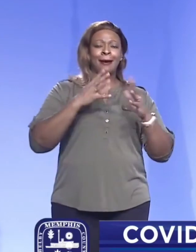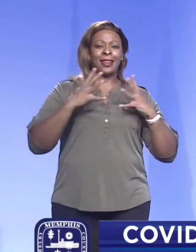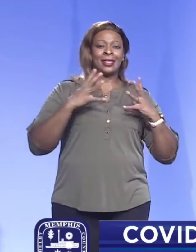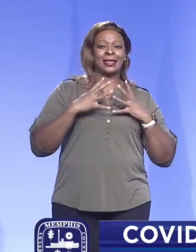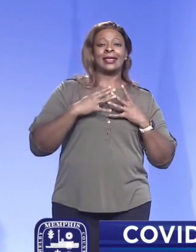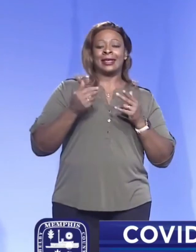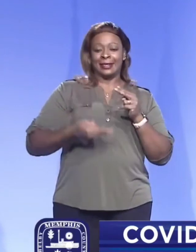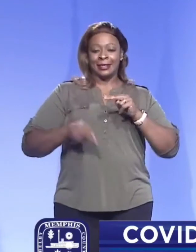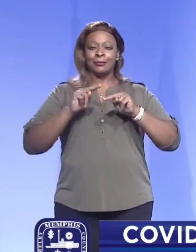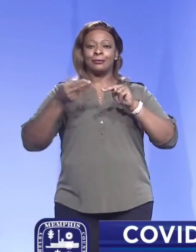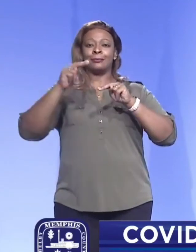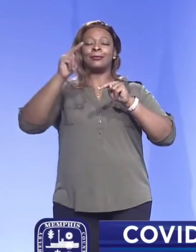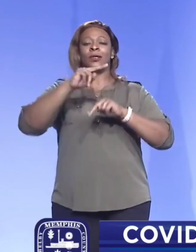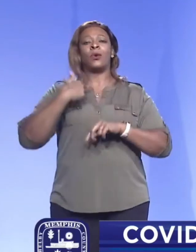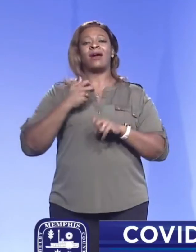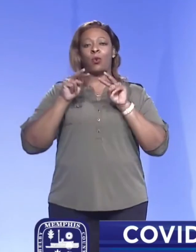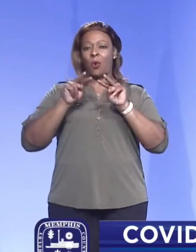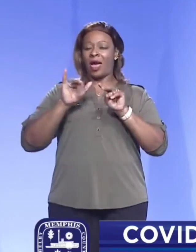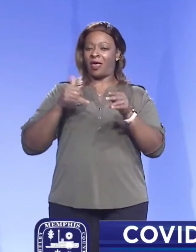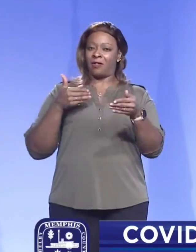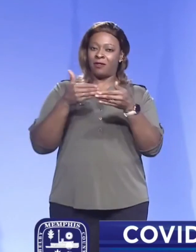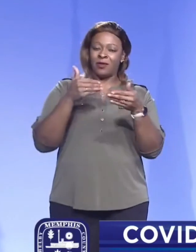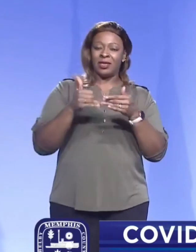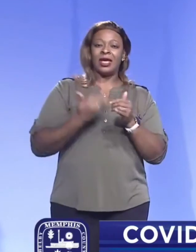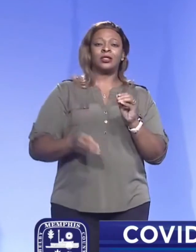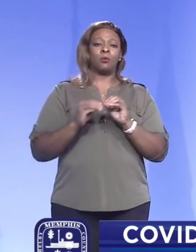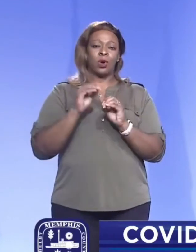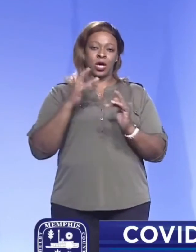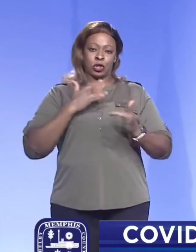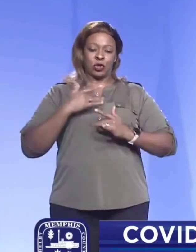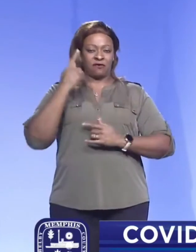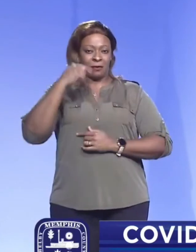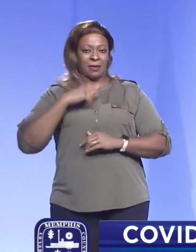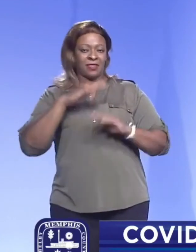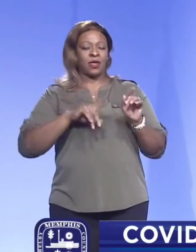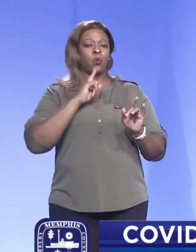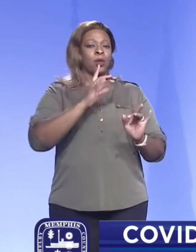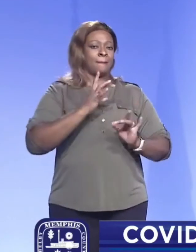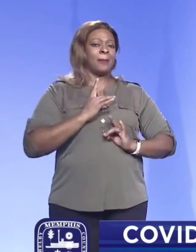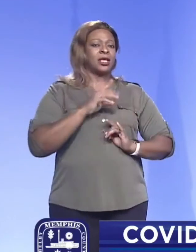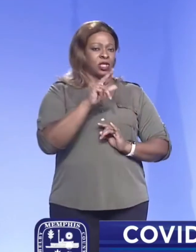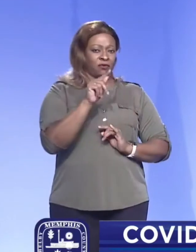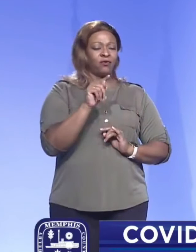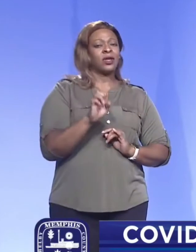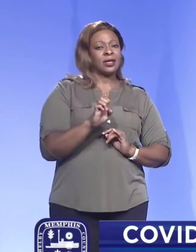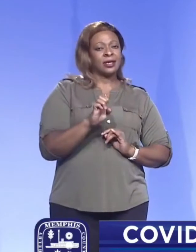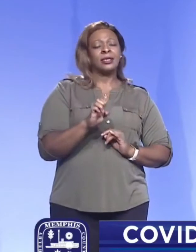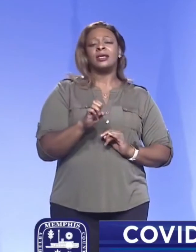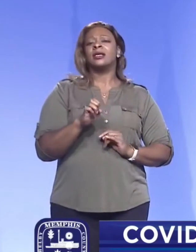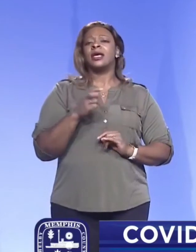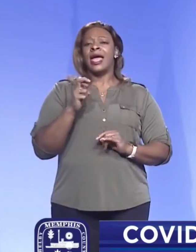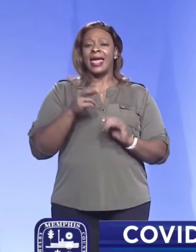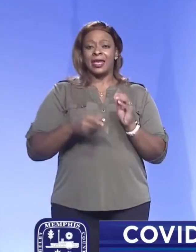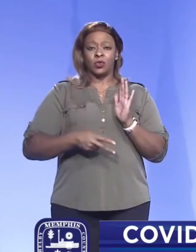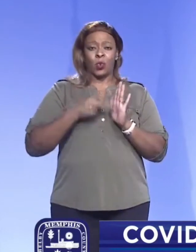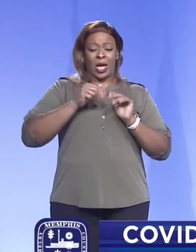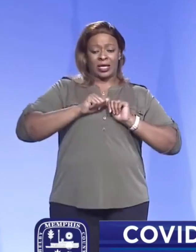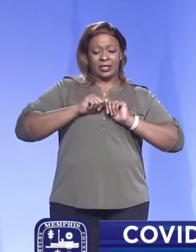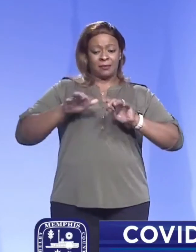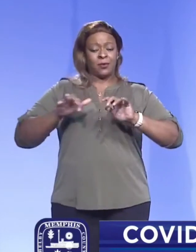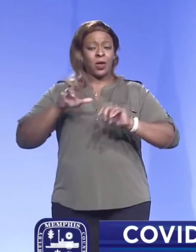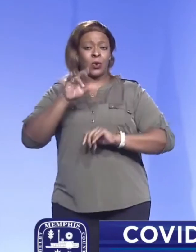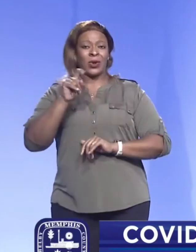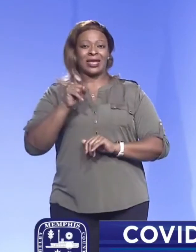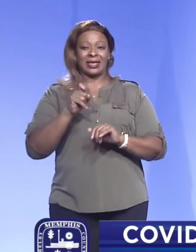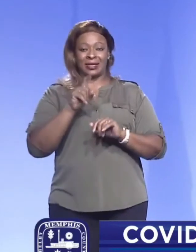to go up. So we've got to watch that closely. That's more concerning to me than the positivity rate. And then our reproductive rate is back